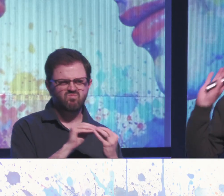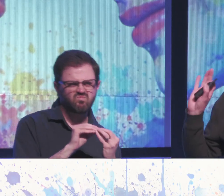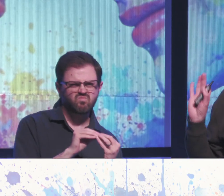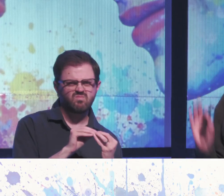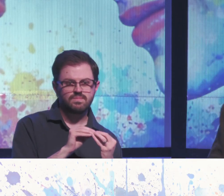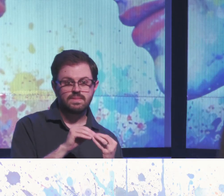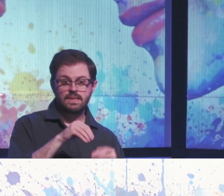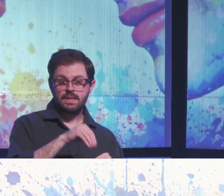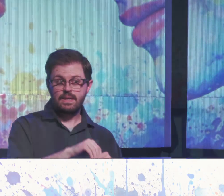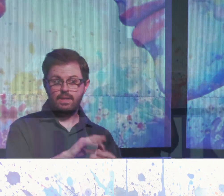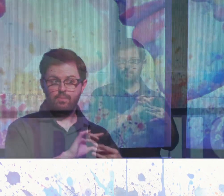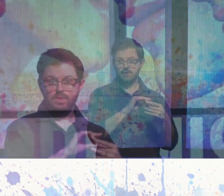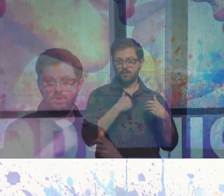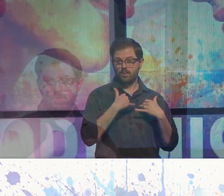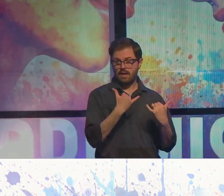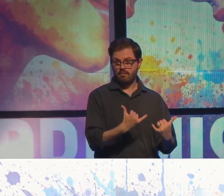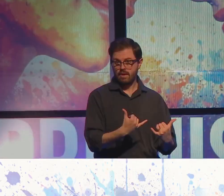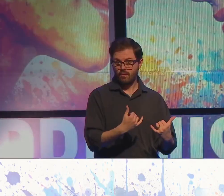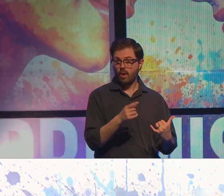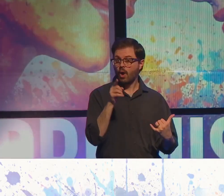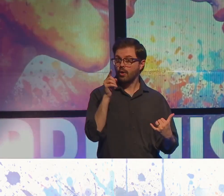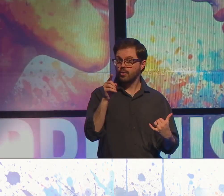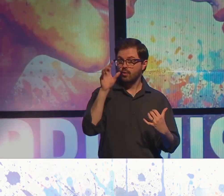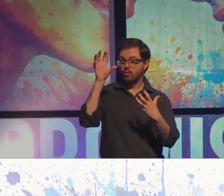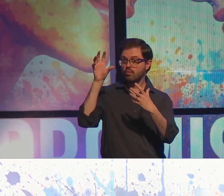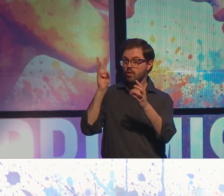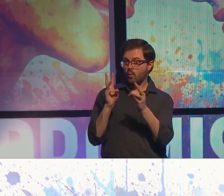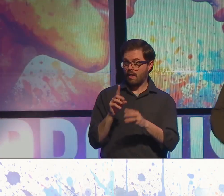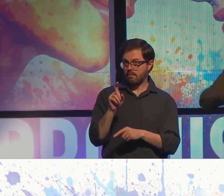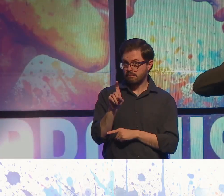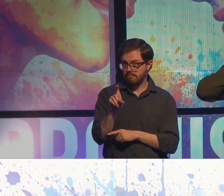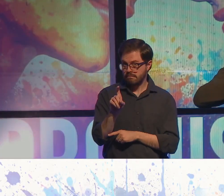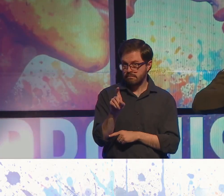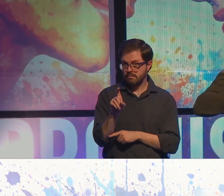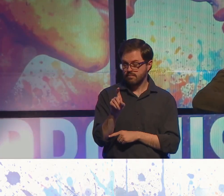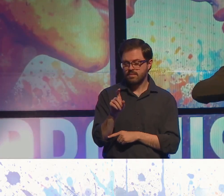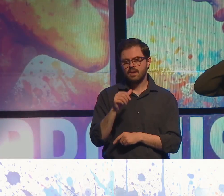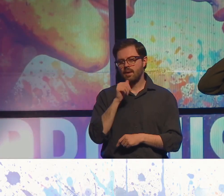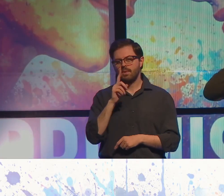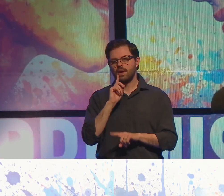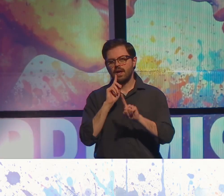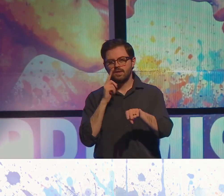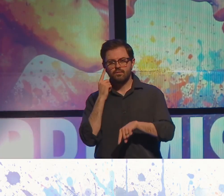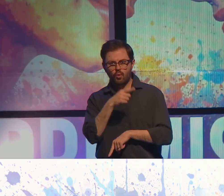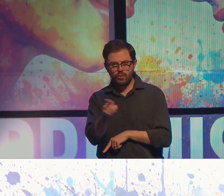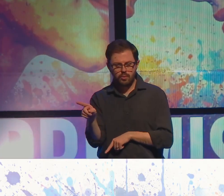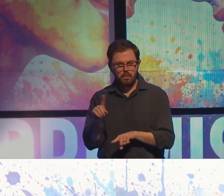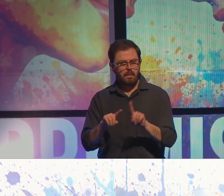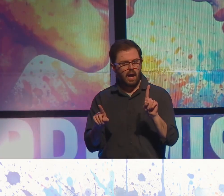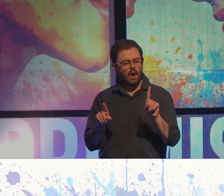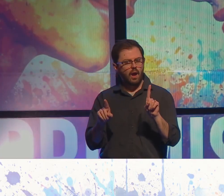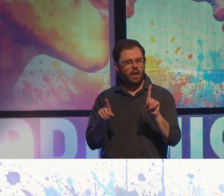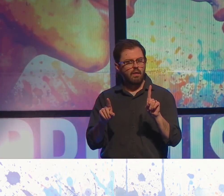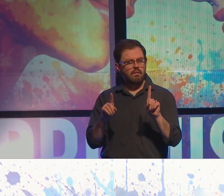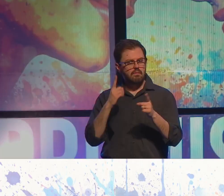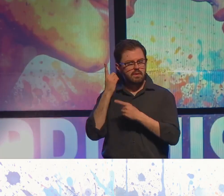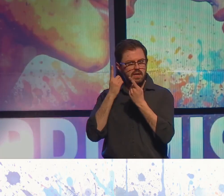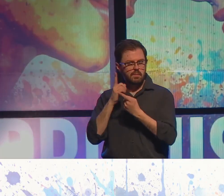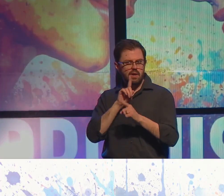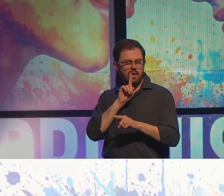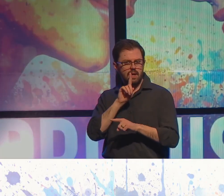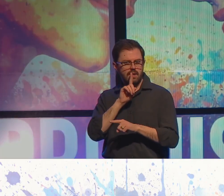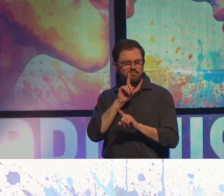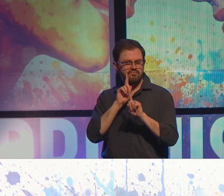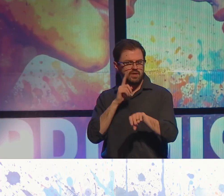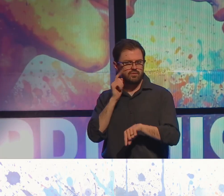I'm not going to answer that question, but you can. And if in your heart you're like, yep, there's a pain that's just